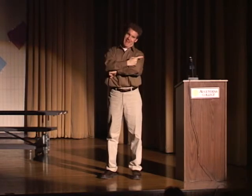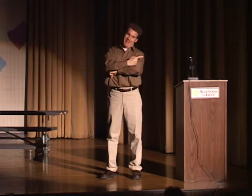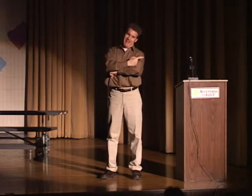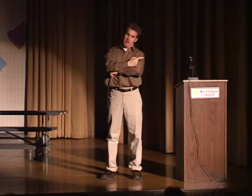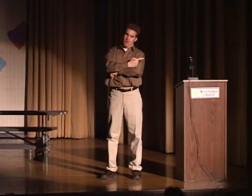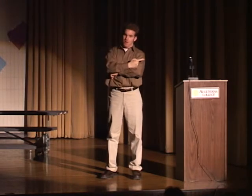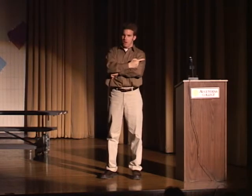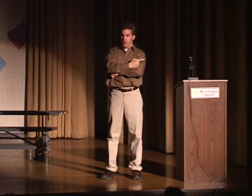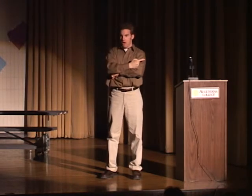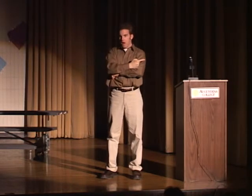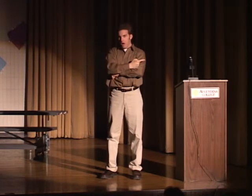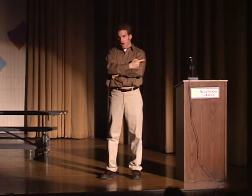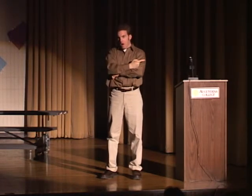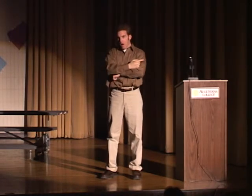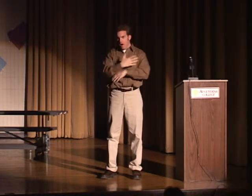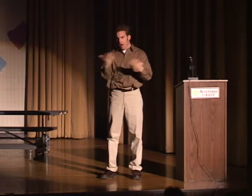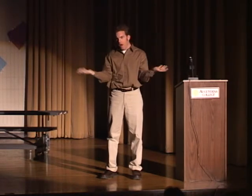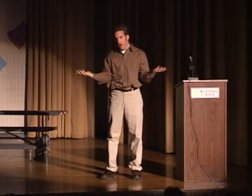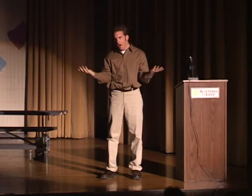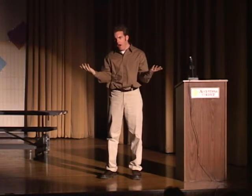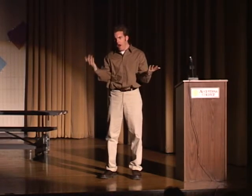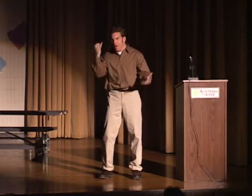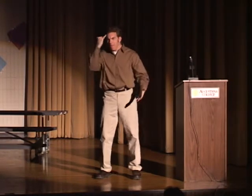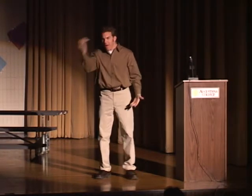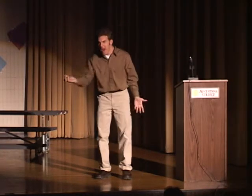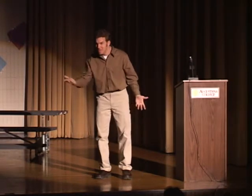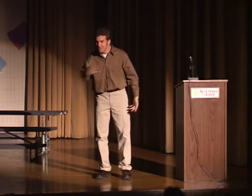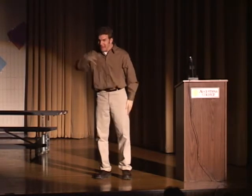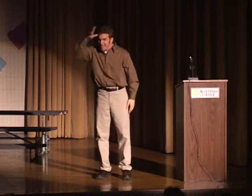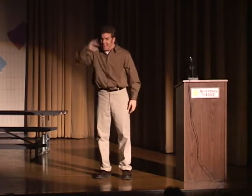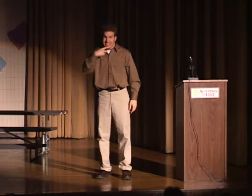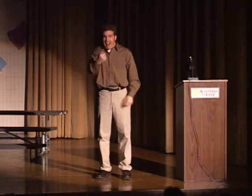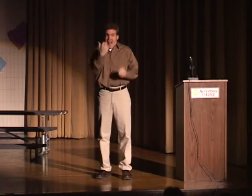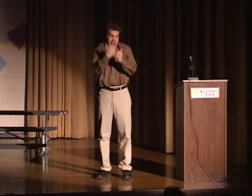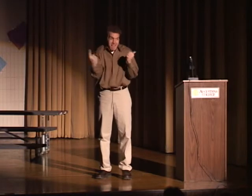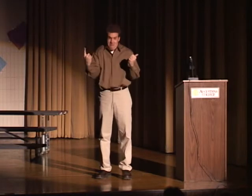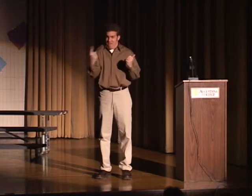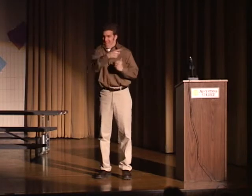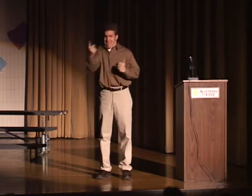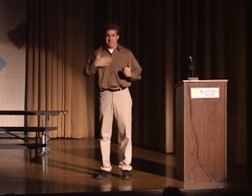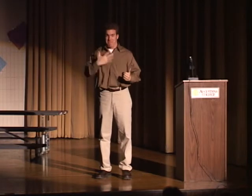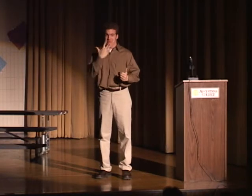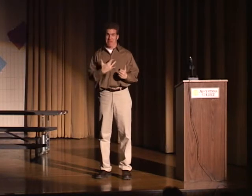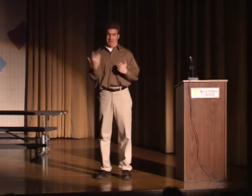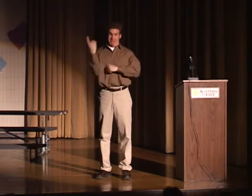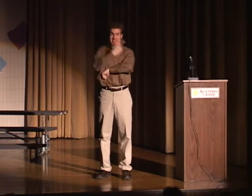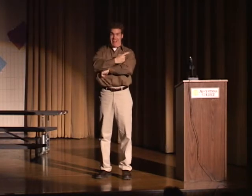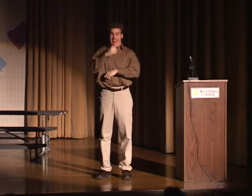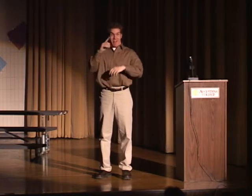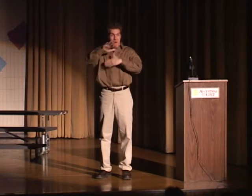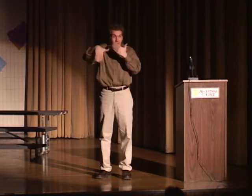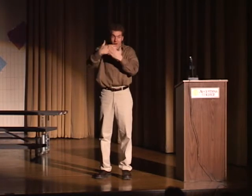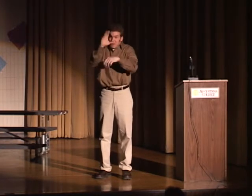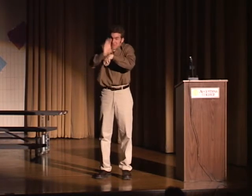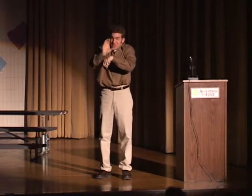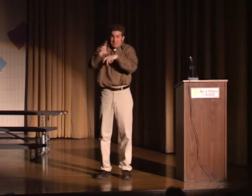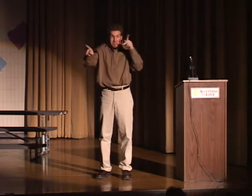for his birthday. Today's his birthday." Can you imagine that? In front of the whole church, he told him, it was